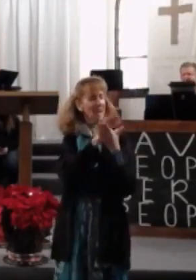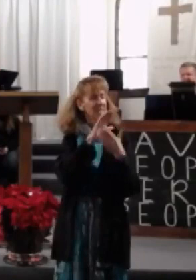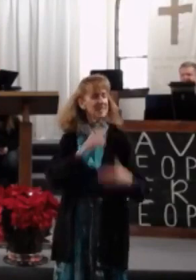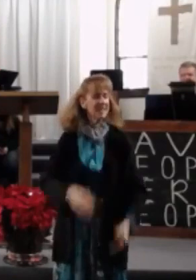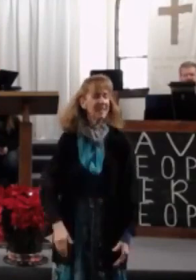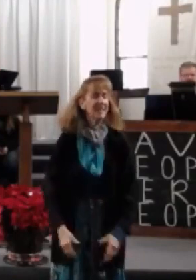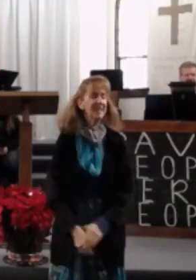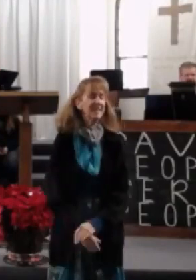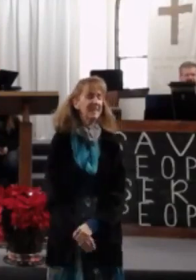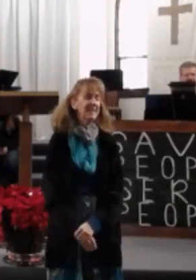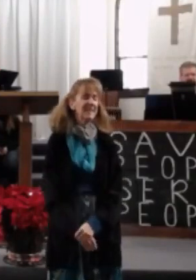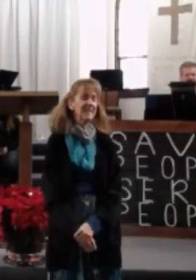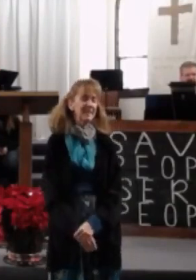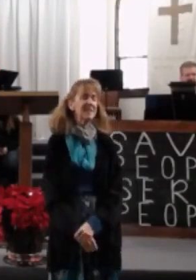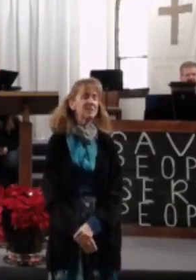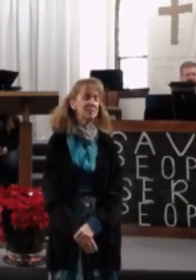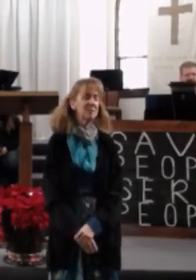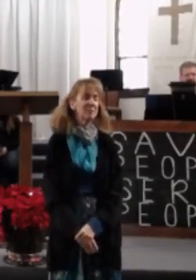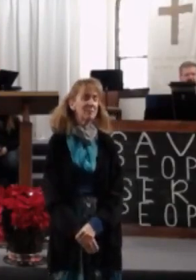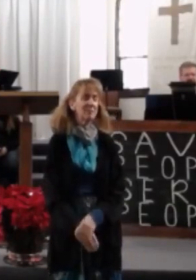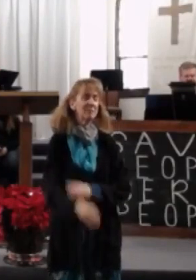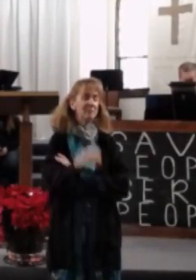One winner right here.